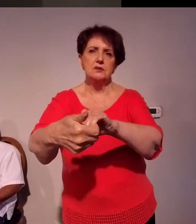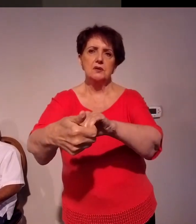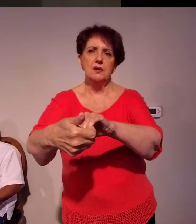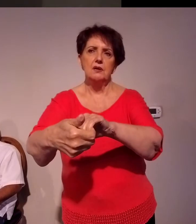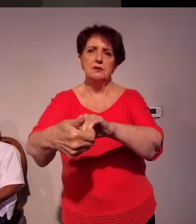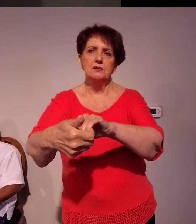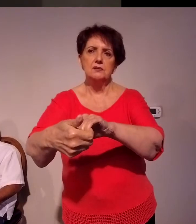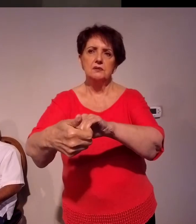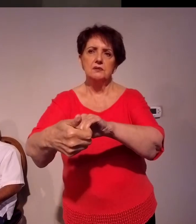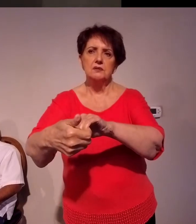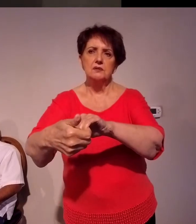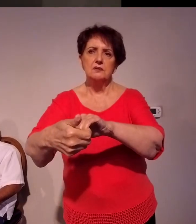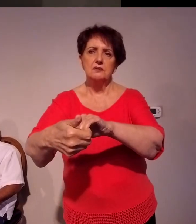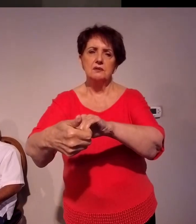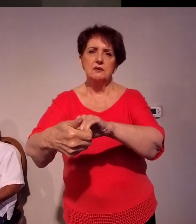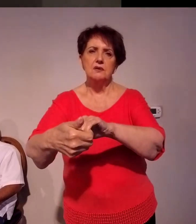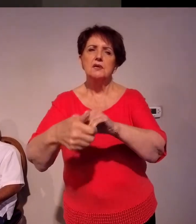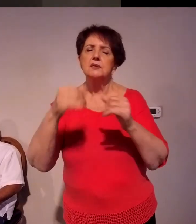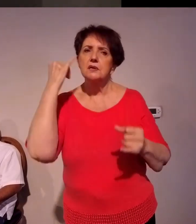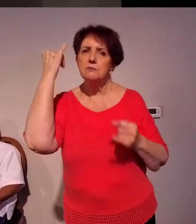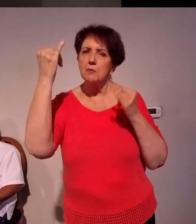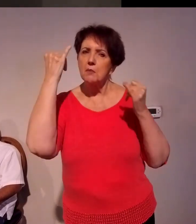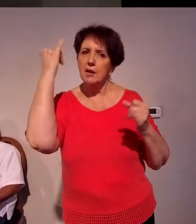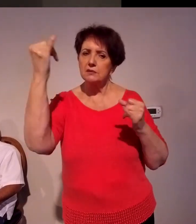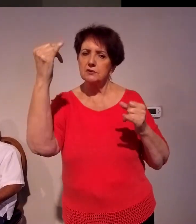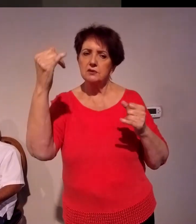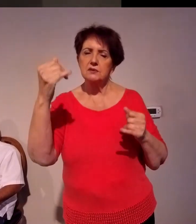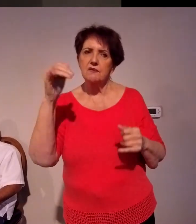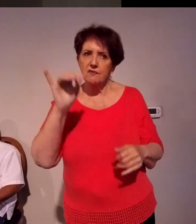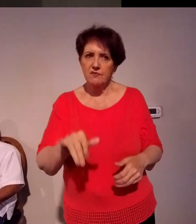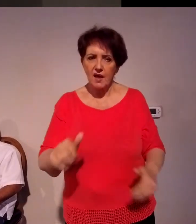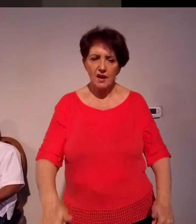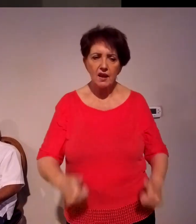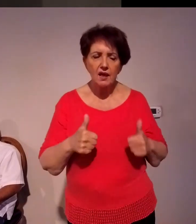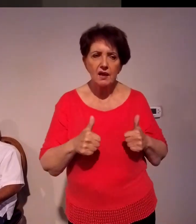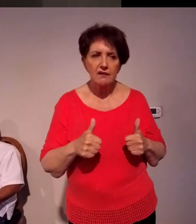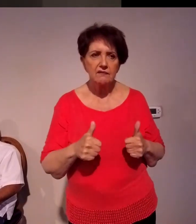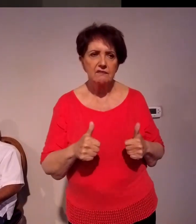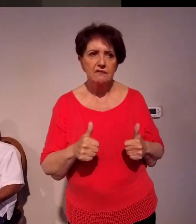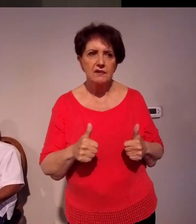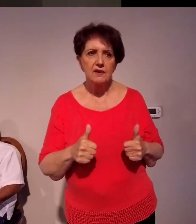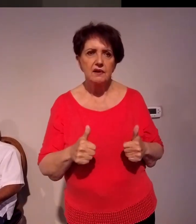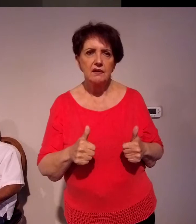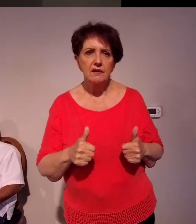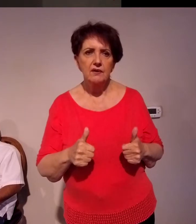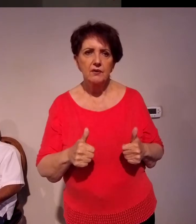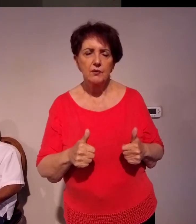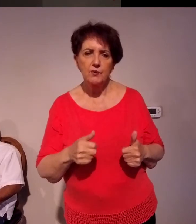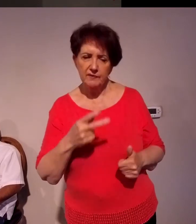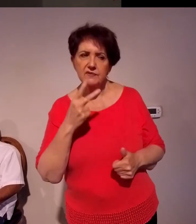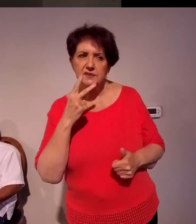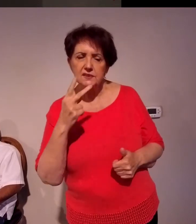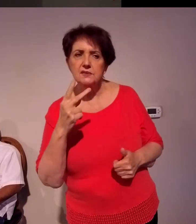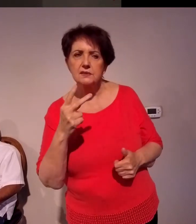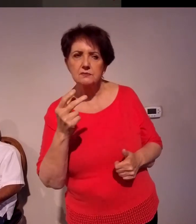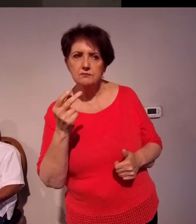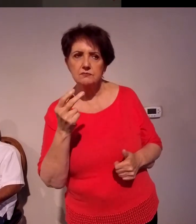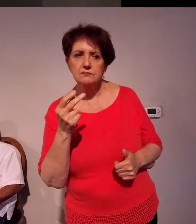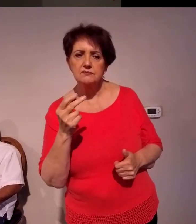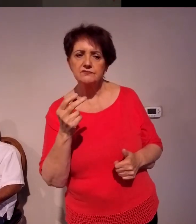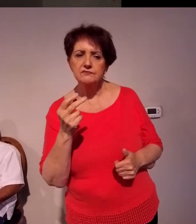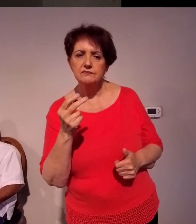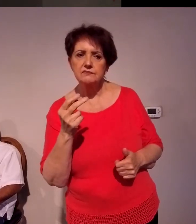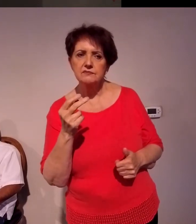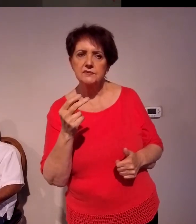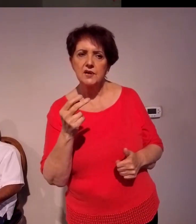And we imagine that very life that we ourselves have caught a glimpse of or